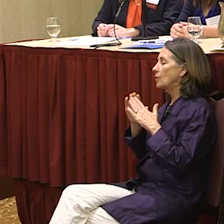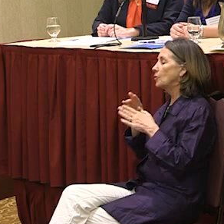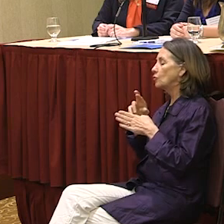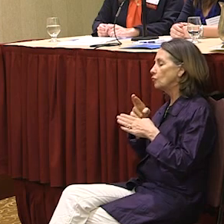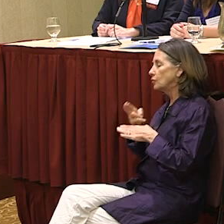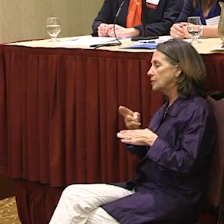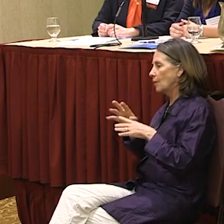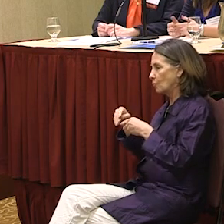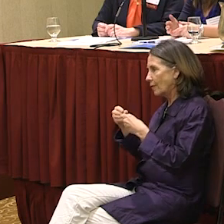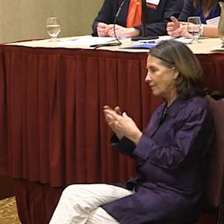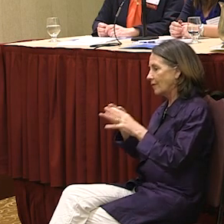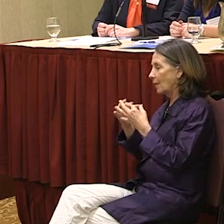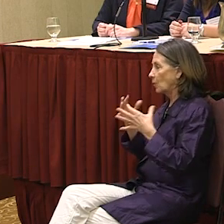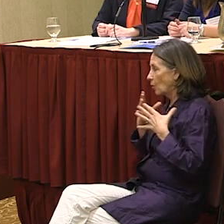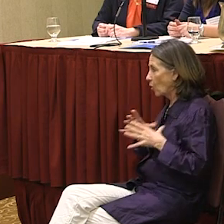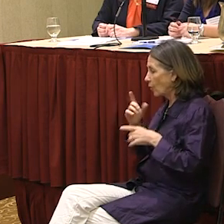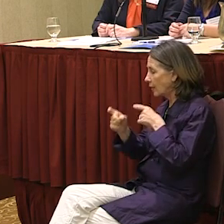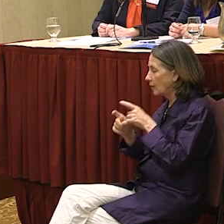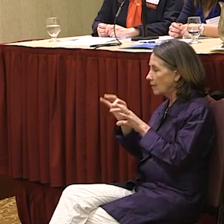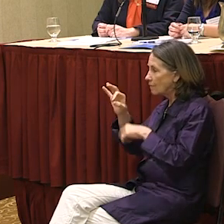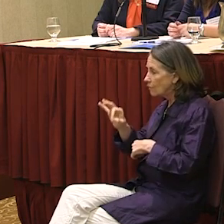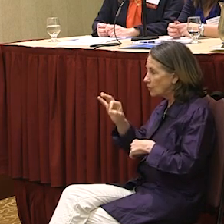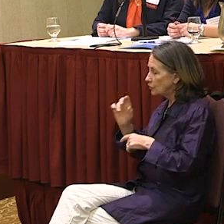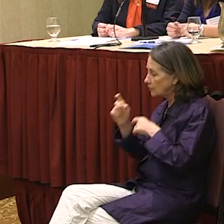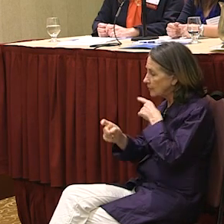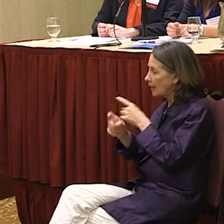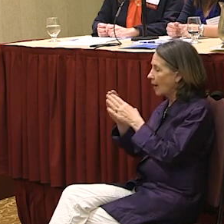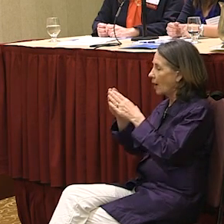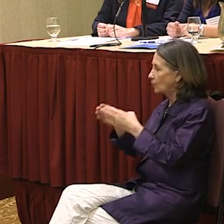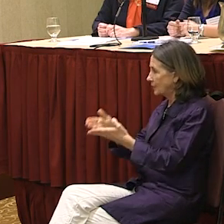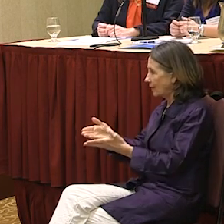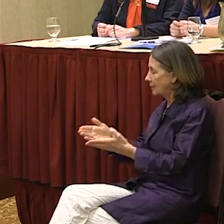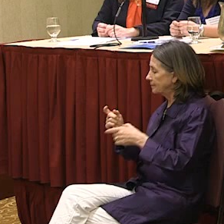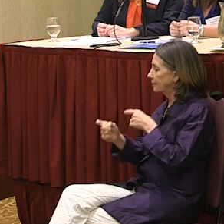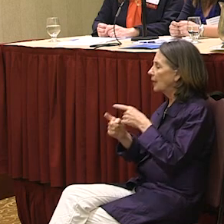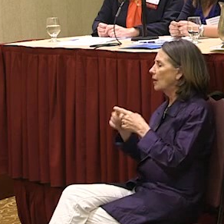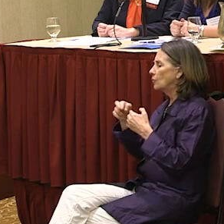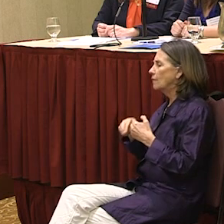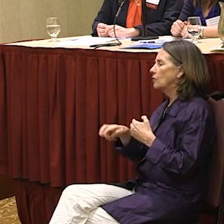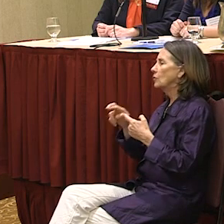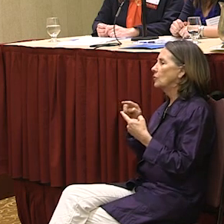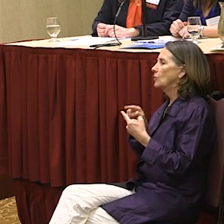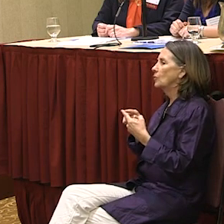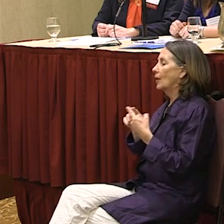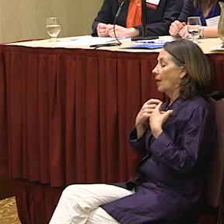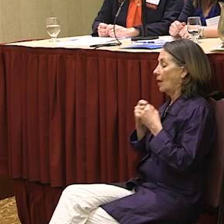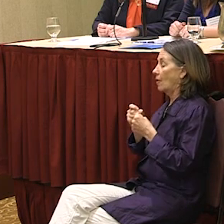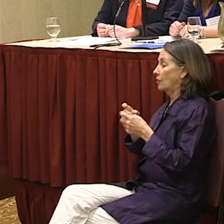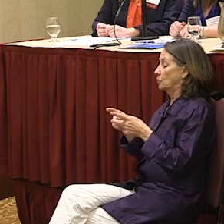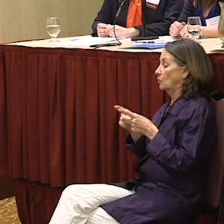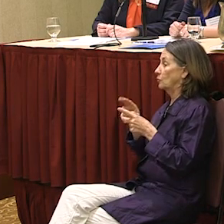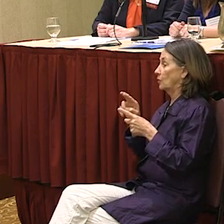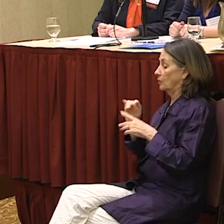provided Jenny and her family with clothing, furniture resources, and household items, as well as referring her to Health Source Rhode Island